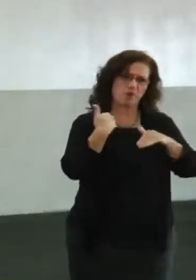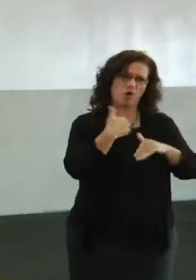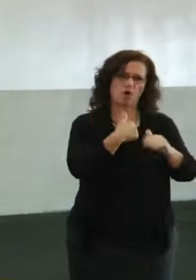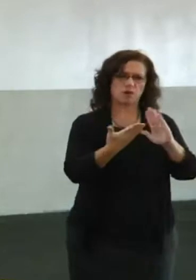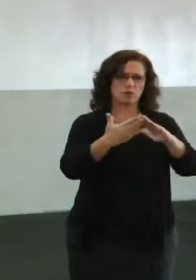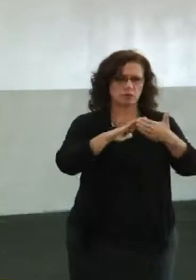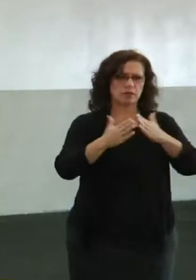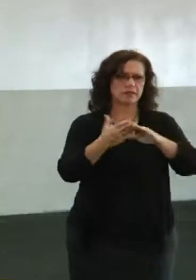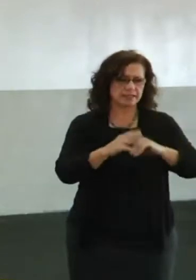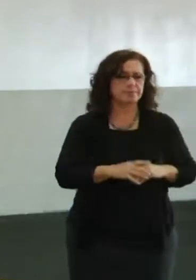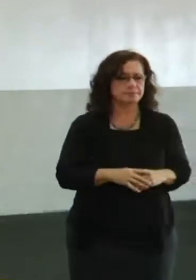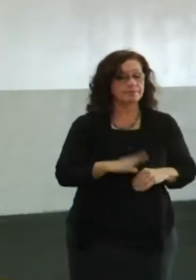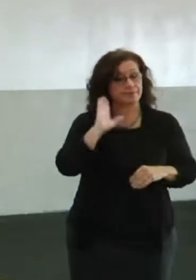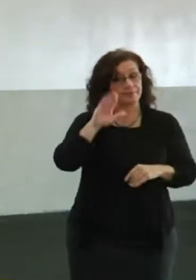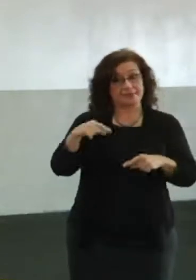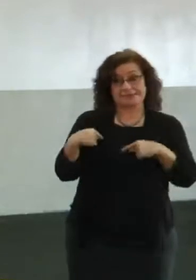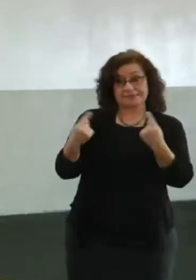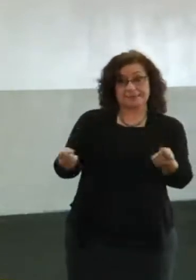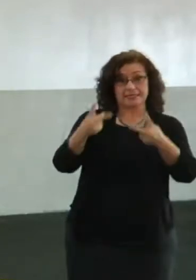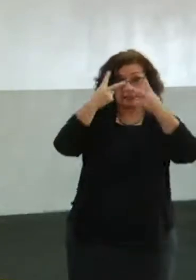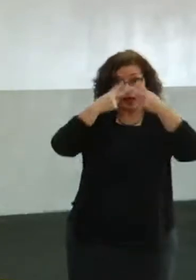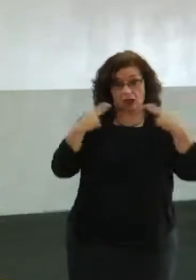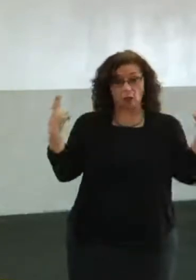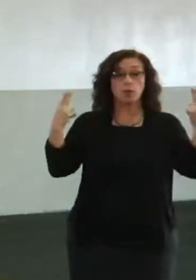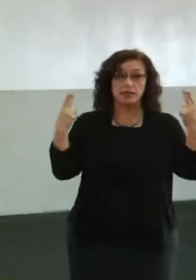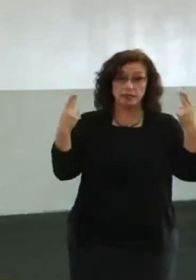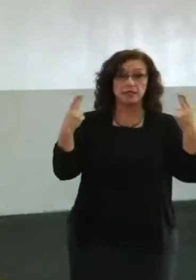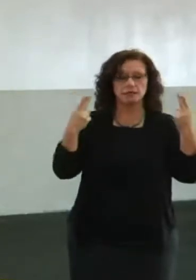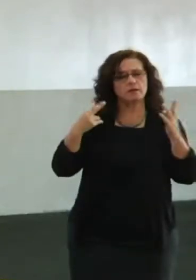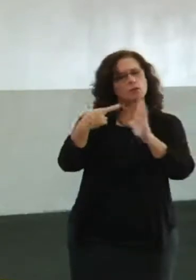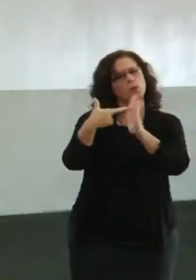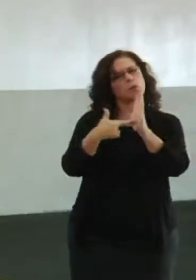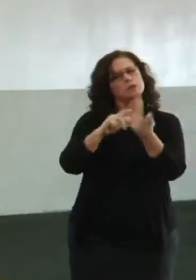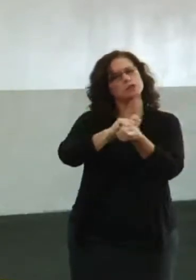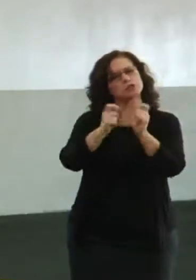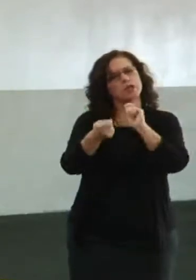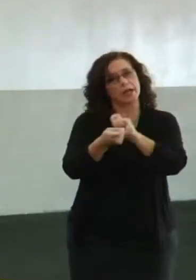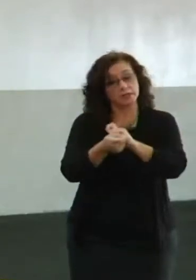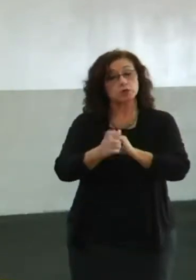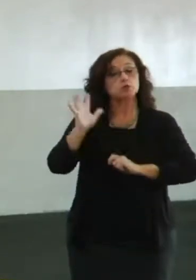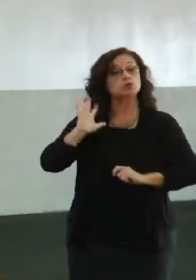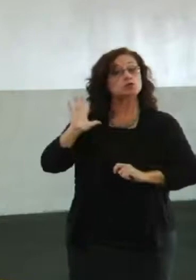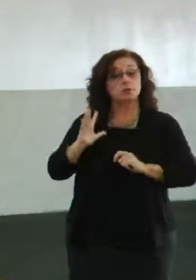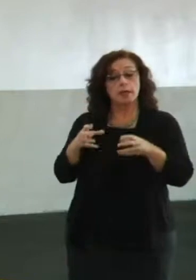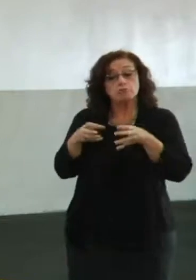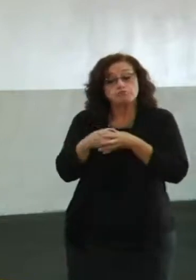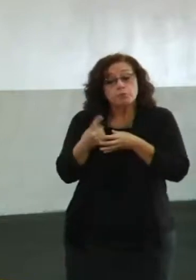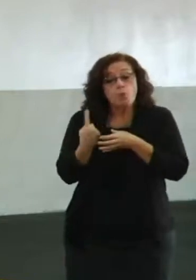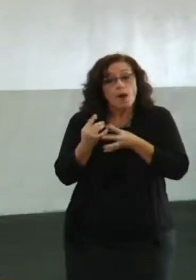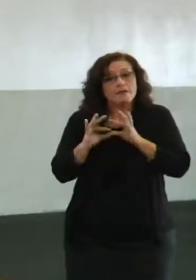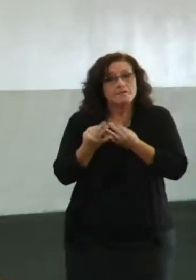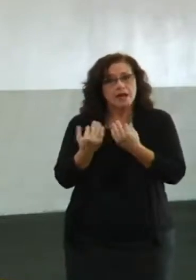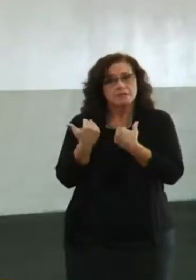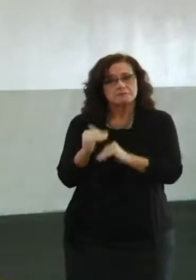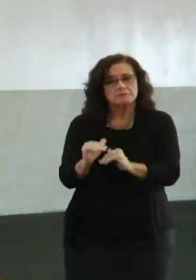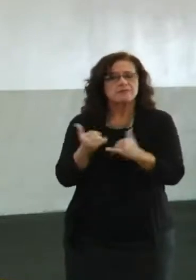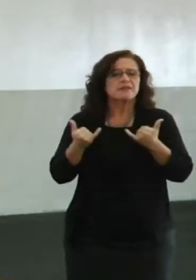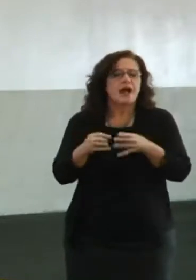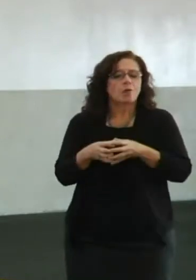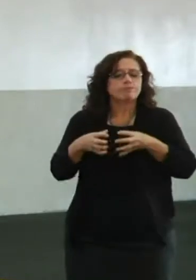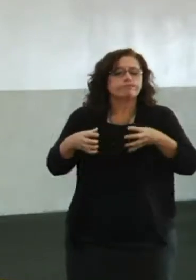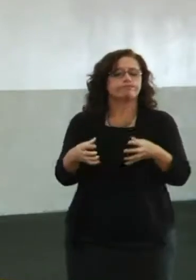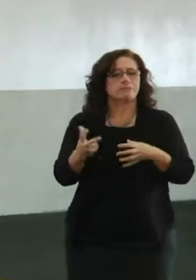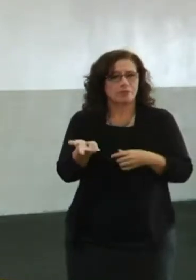keeping to one household to 3. But with this 3 means more people mingling. And so to make sure we're